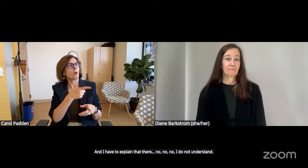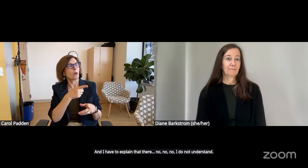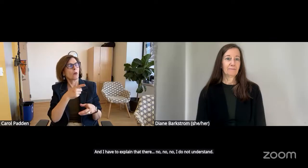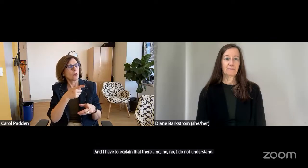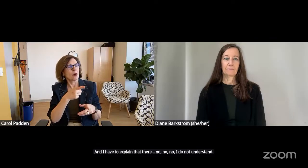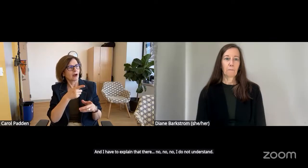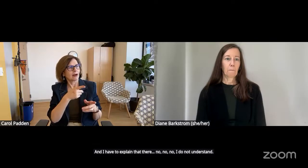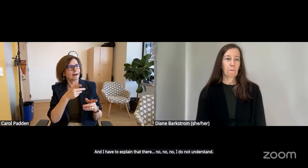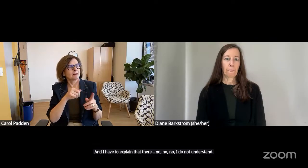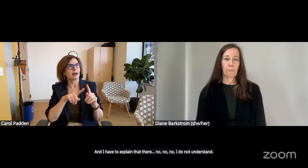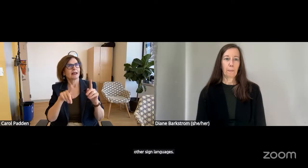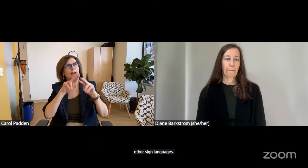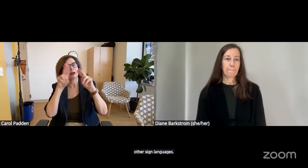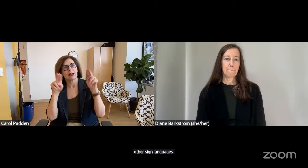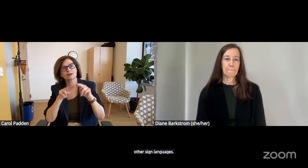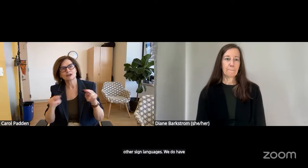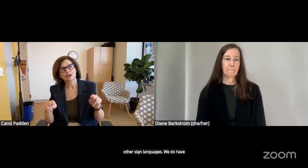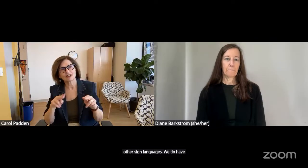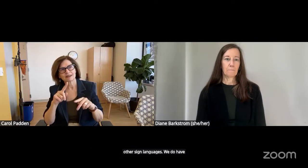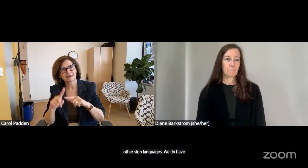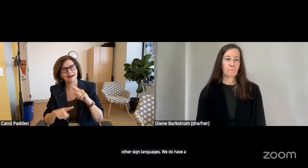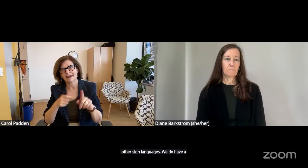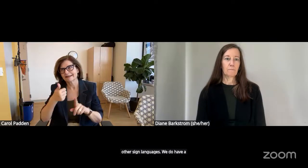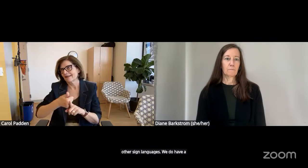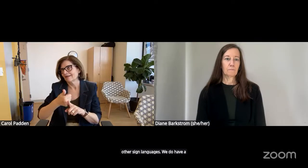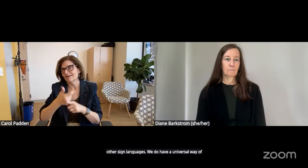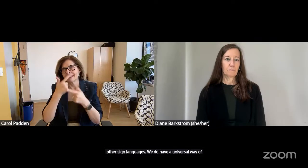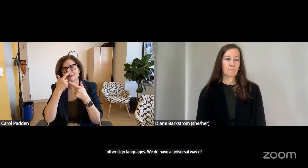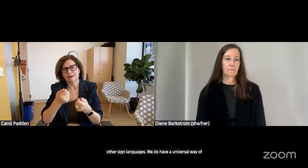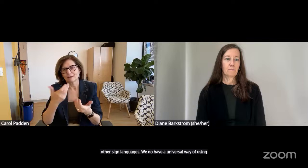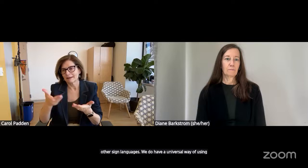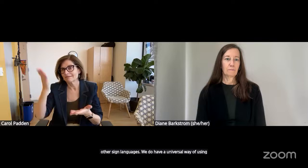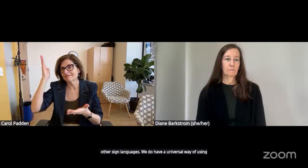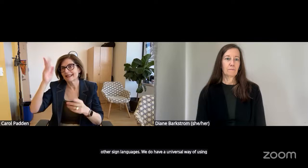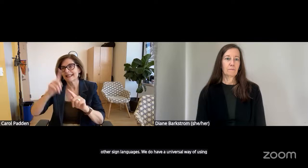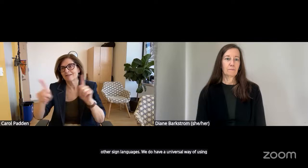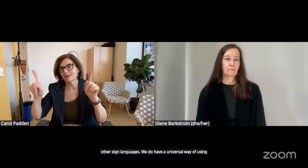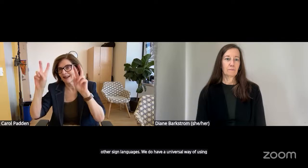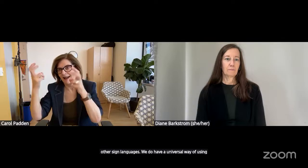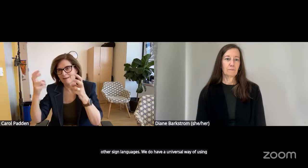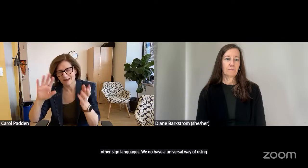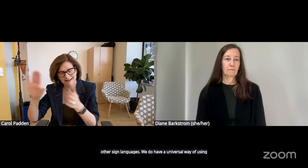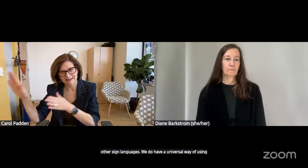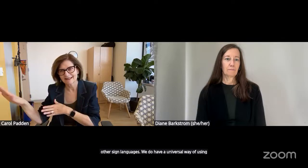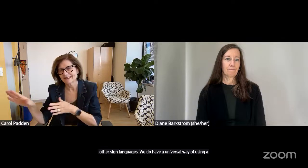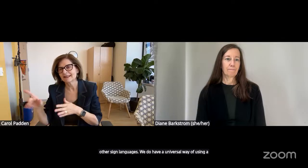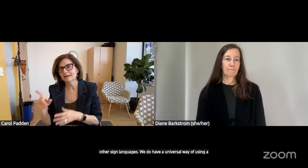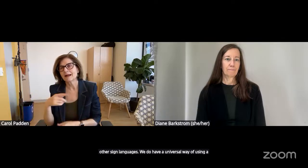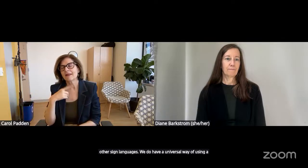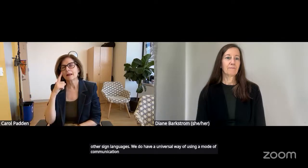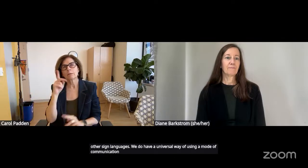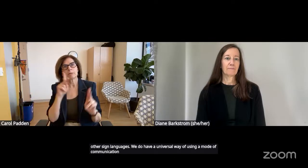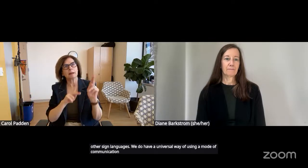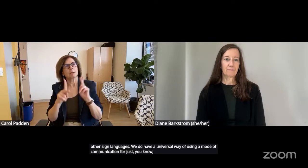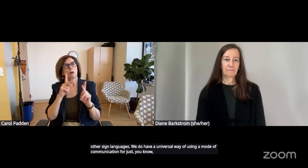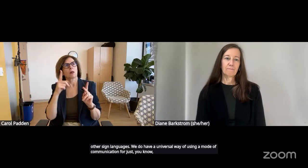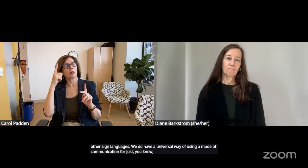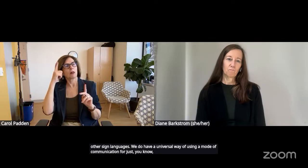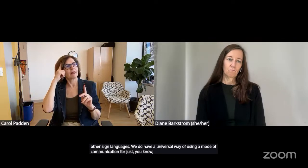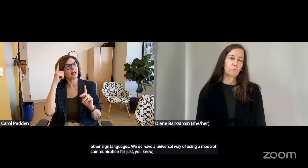sign languages. We do have a universal way of using a mode of communication for just international sign. I think that's a